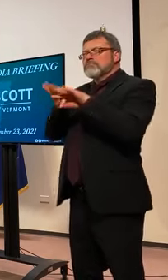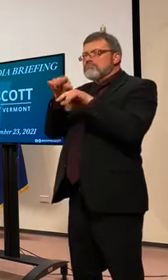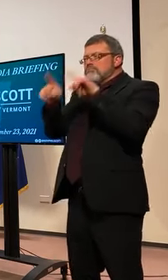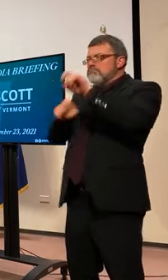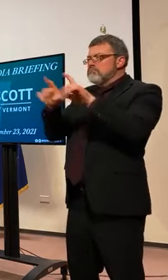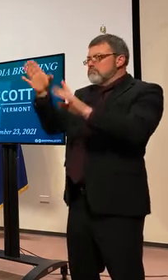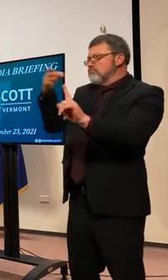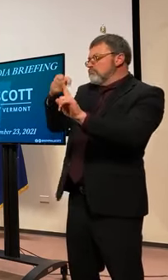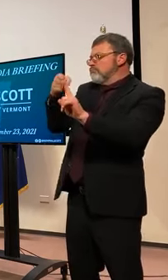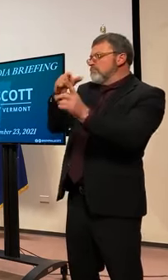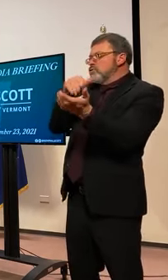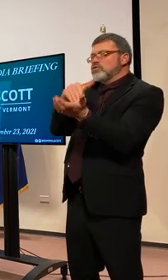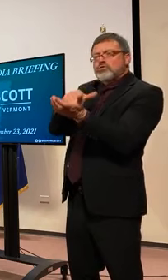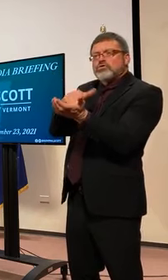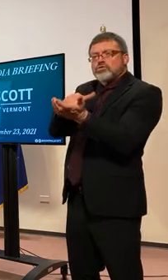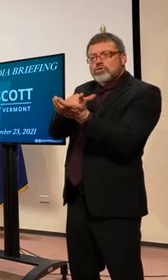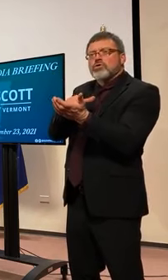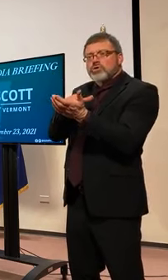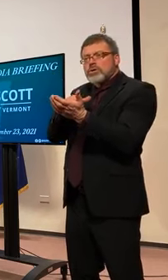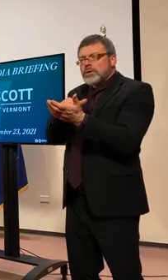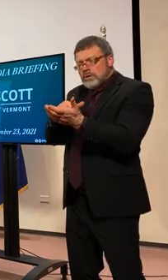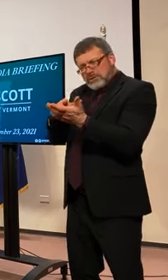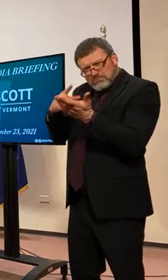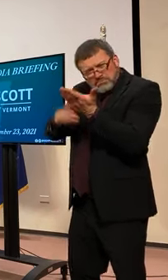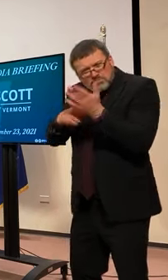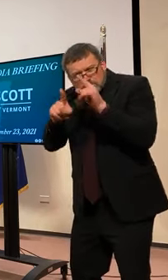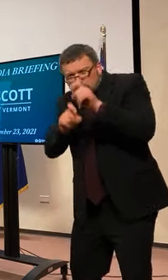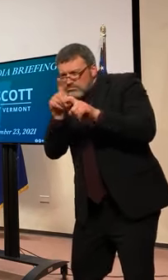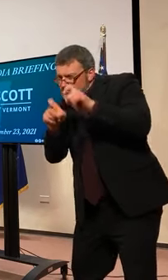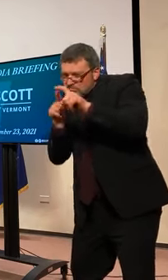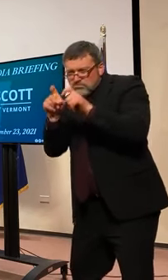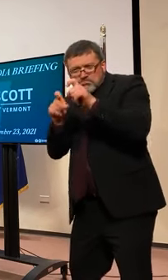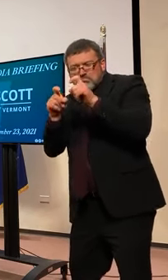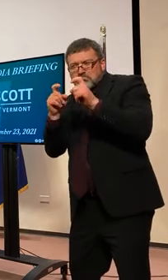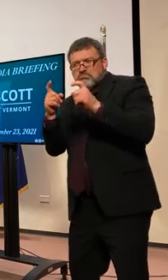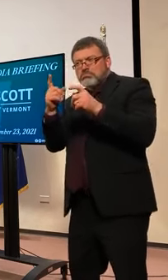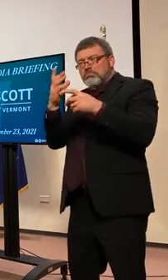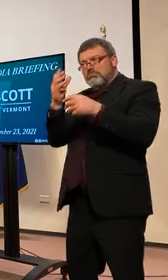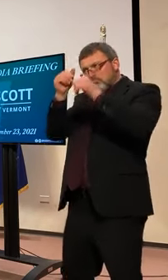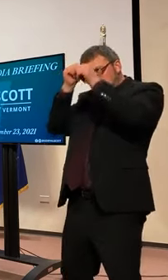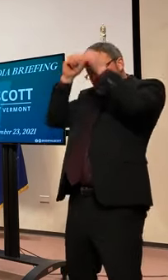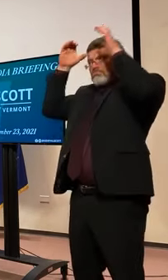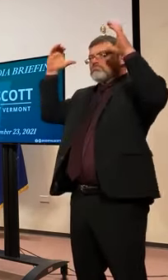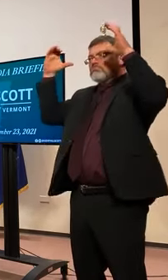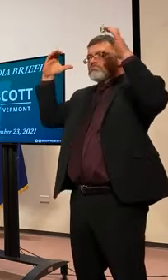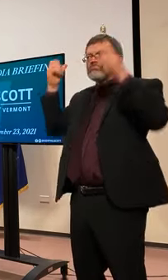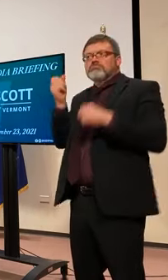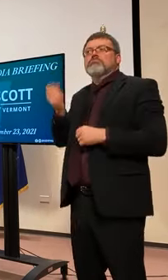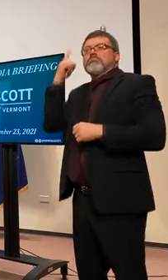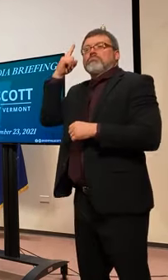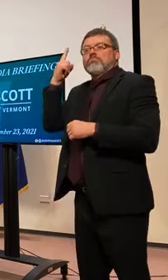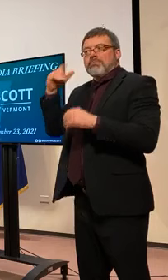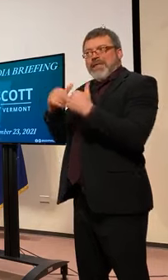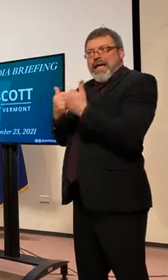Vermont pediatricians from your region. To learn more, visit